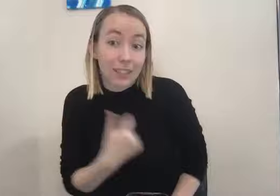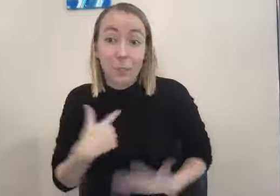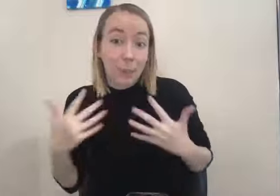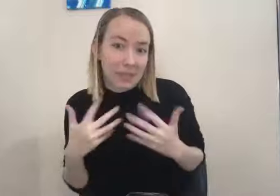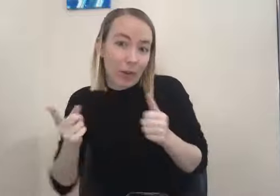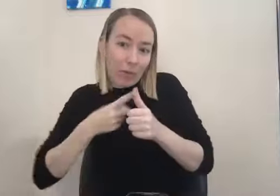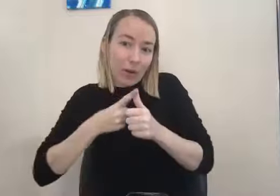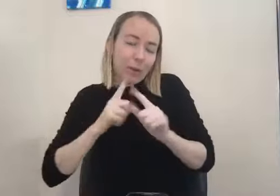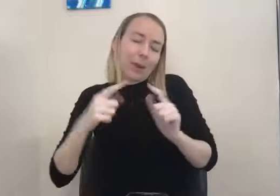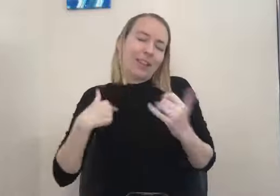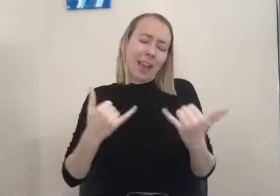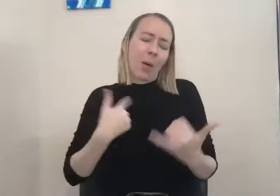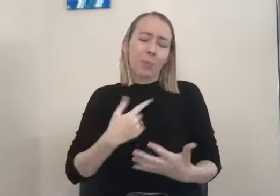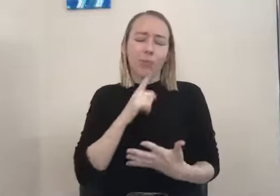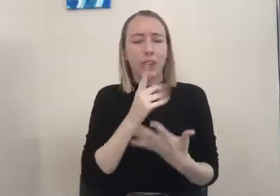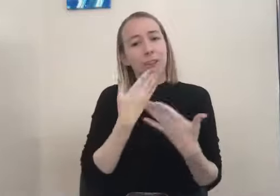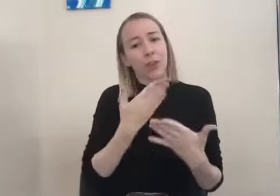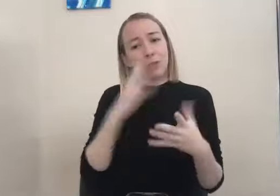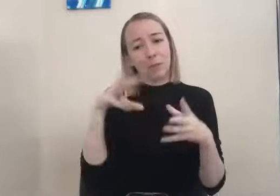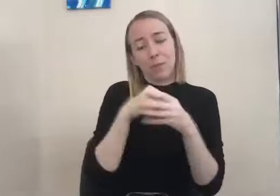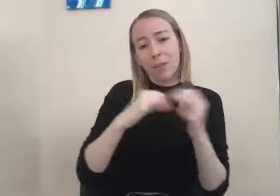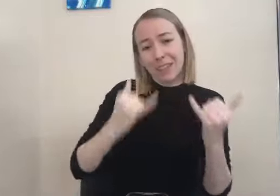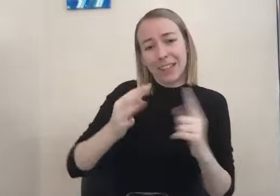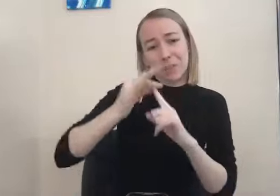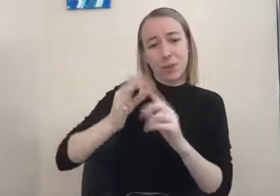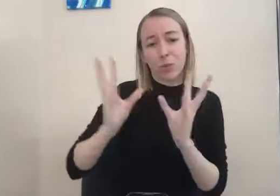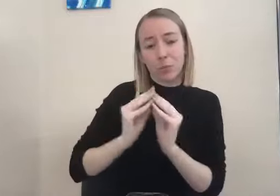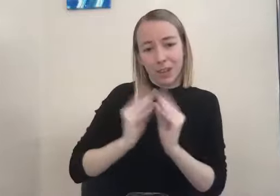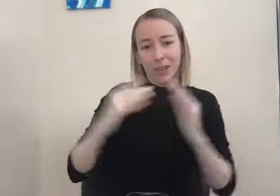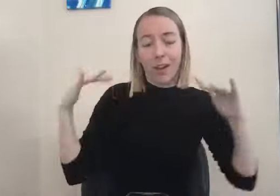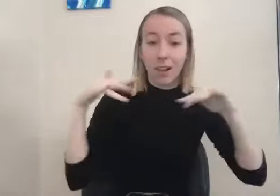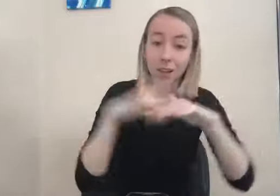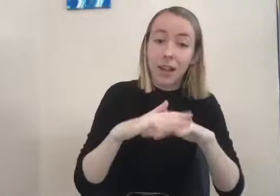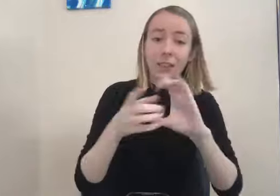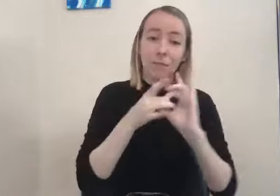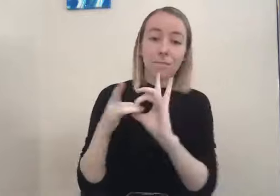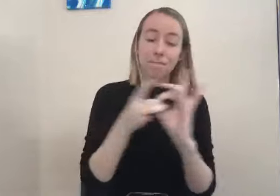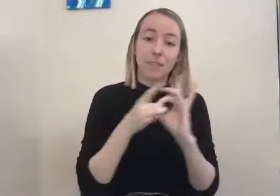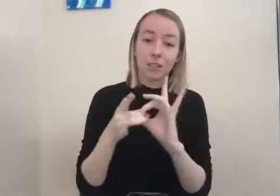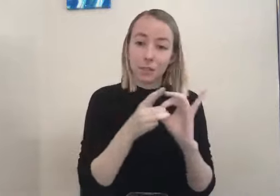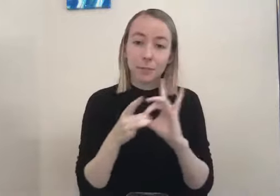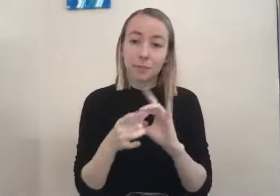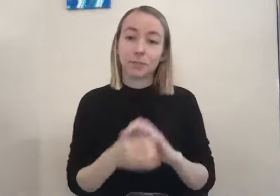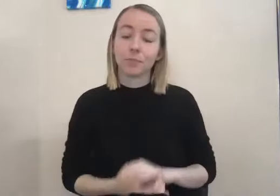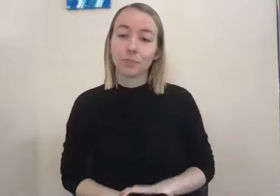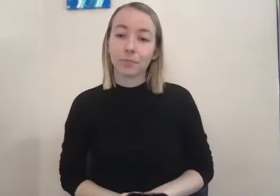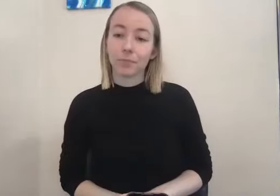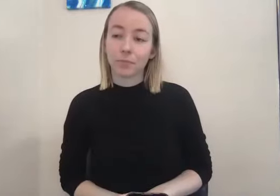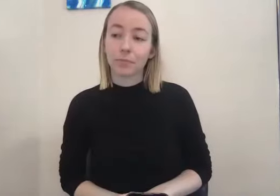love Al-Anon Without Borders. I've been in it for day dot. I absolutely love it. And I'll just finish up with saying they